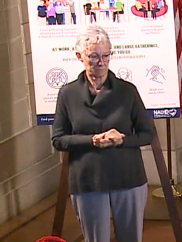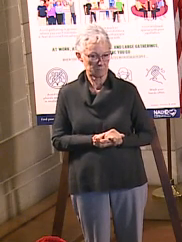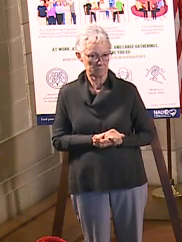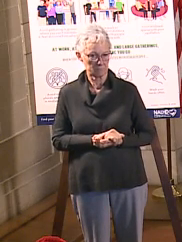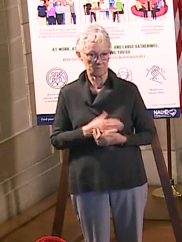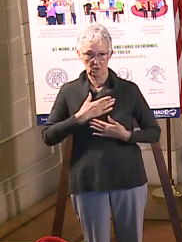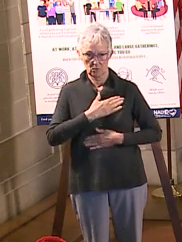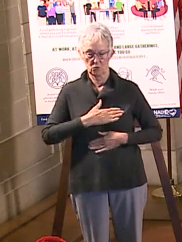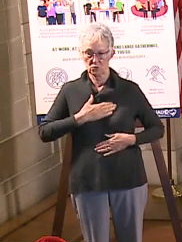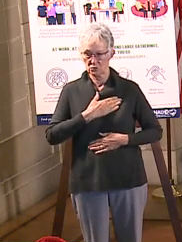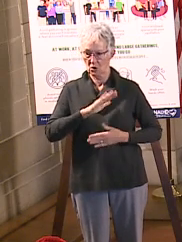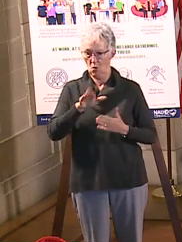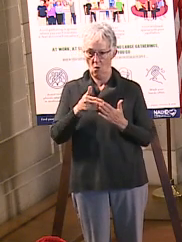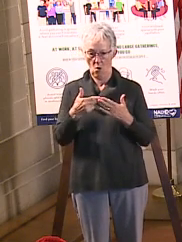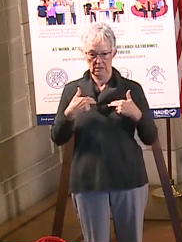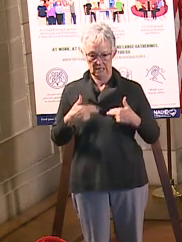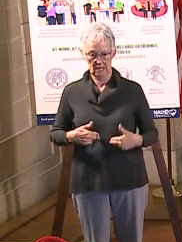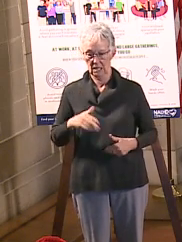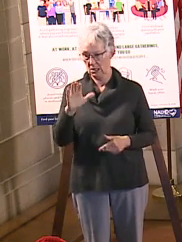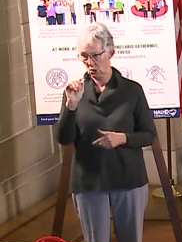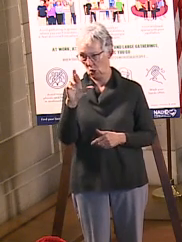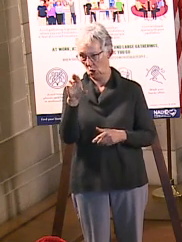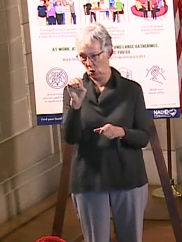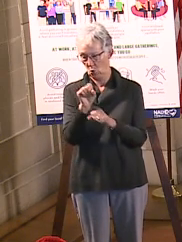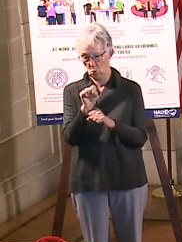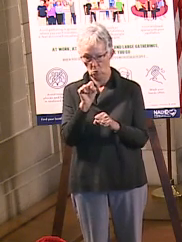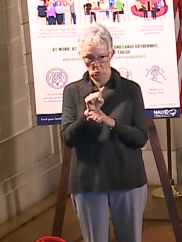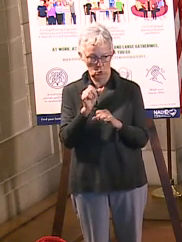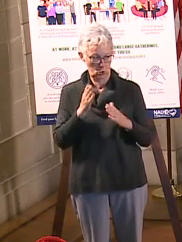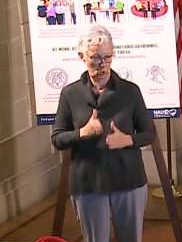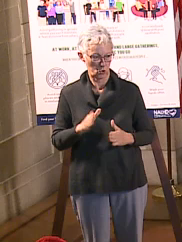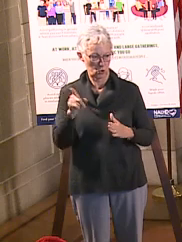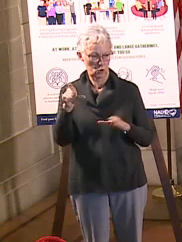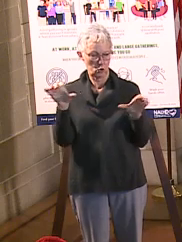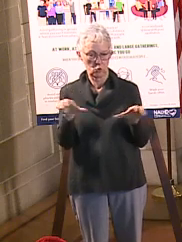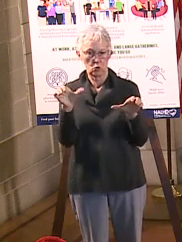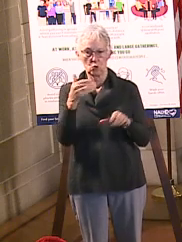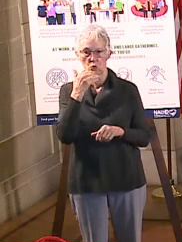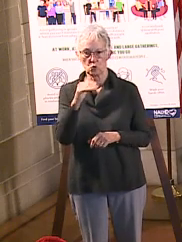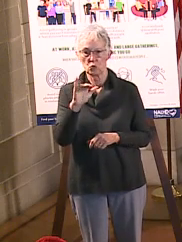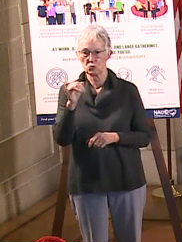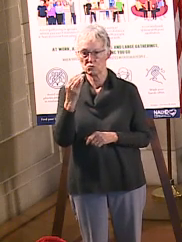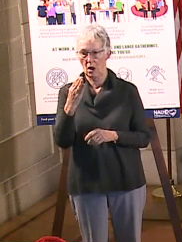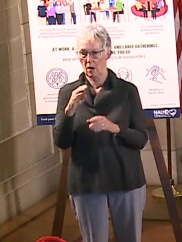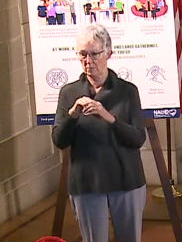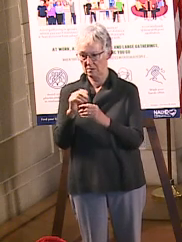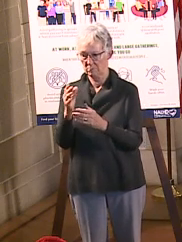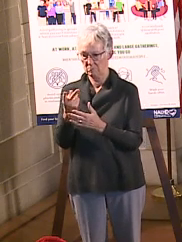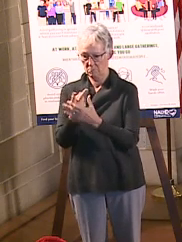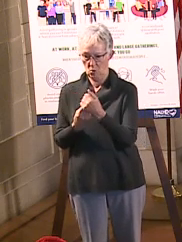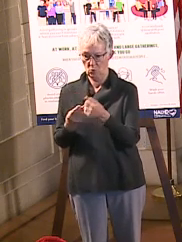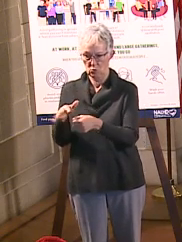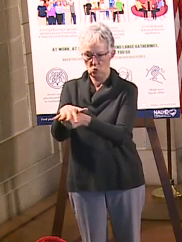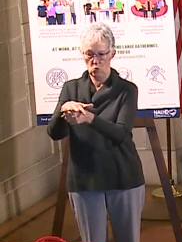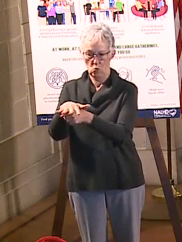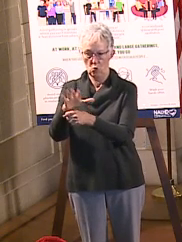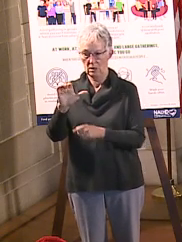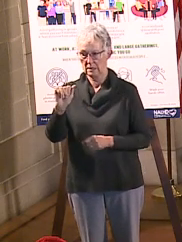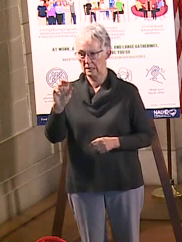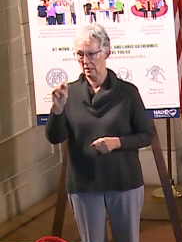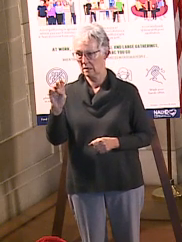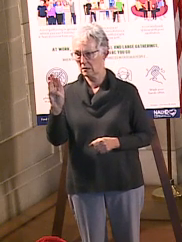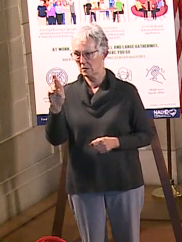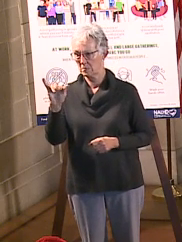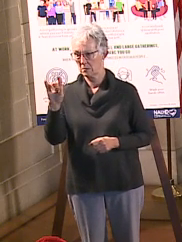appreciate all the healthcare workers. I mean, they did a great job, in Cambridge and in Kearney. Really hats off